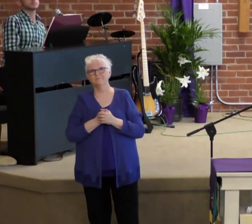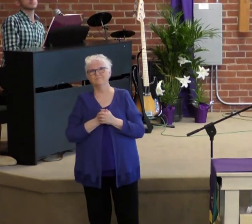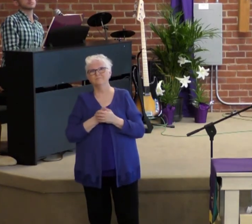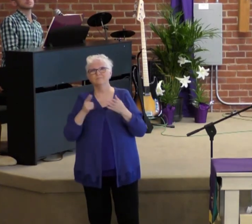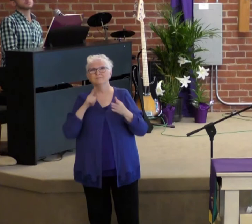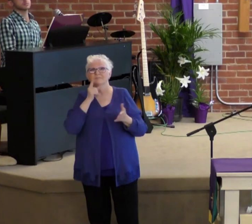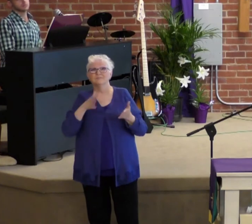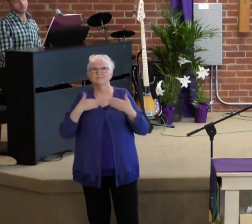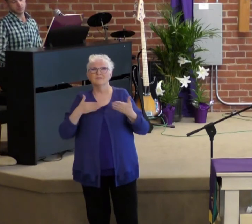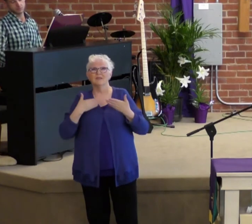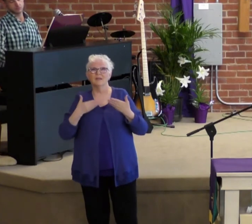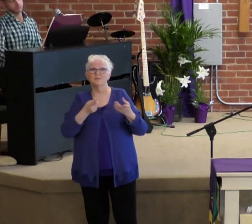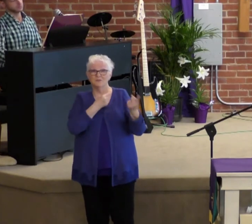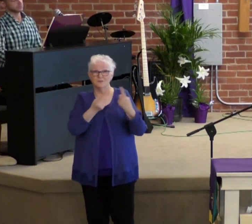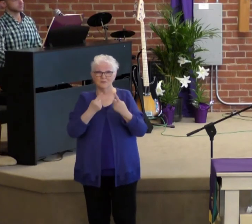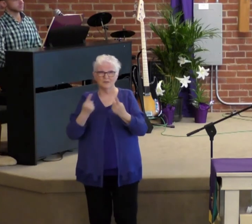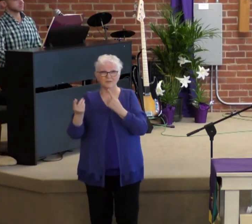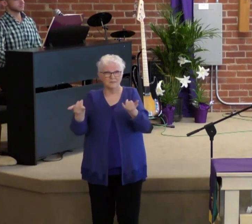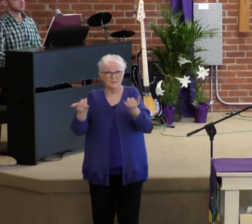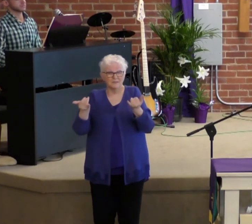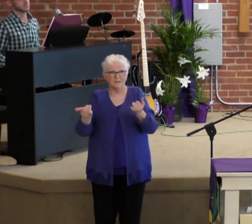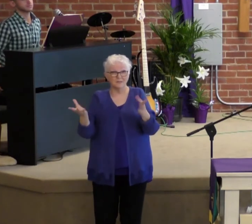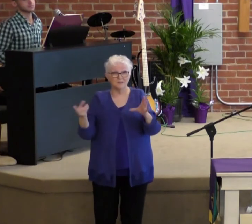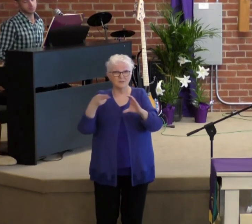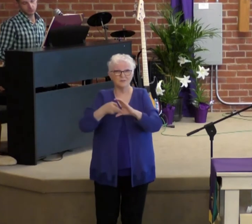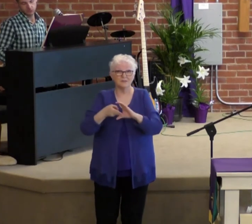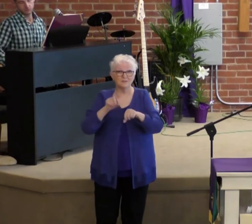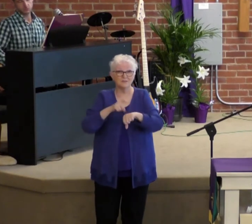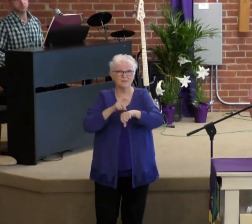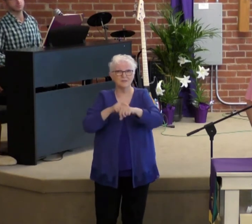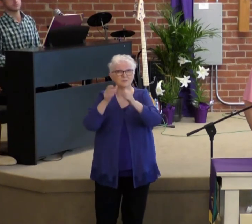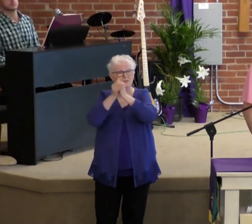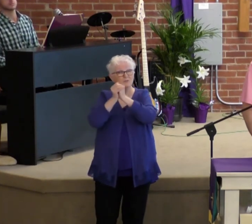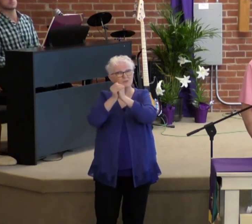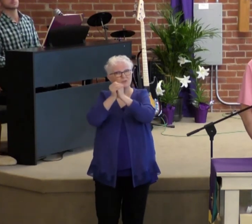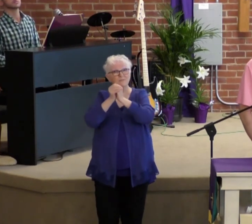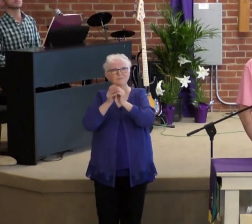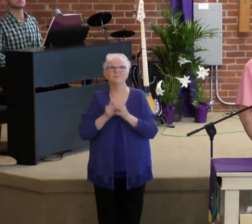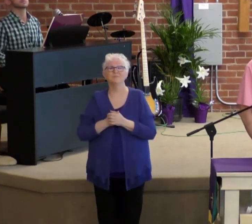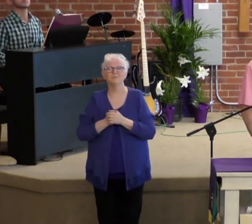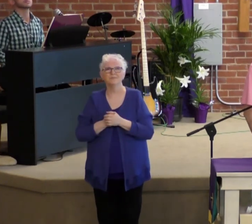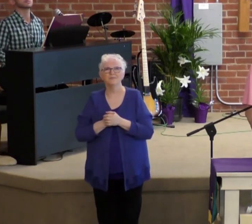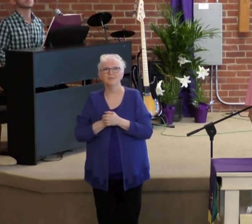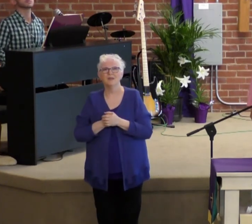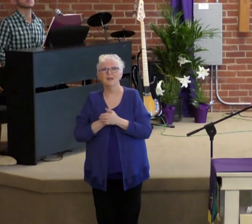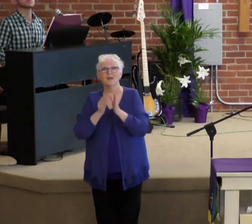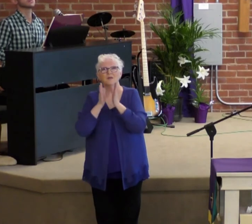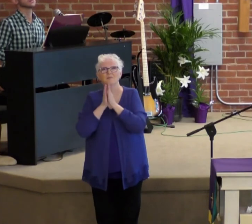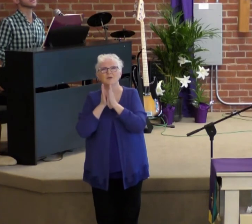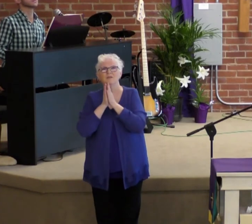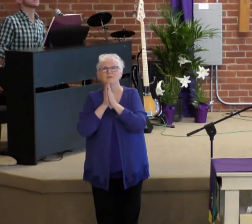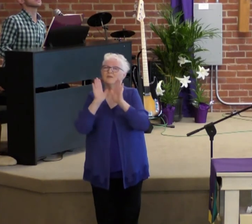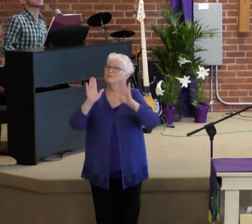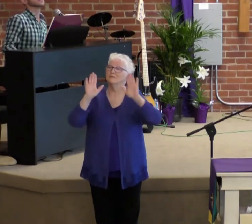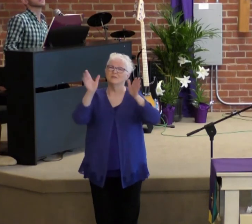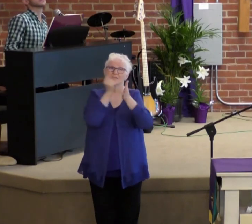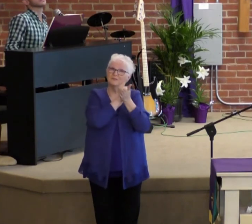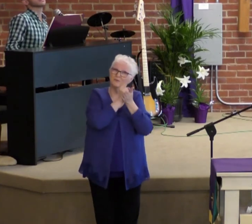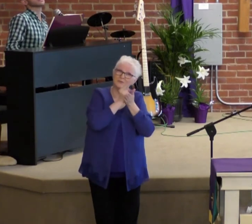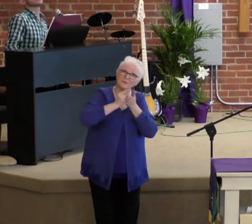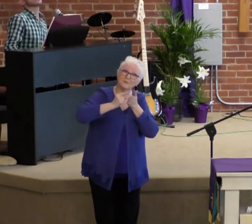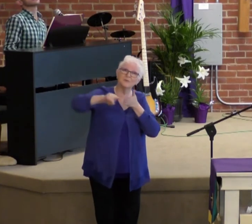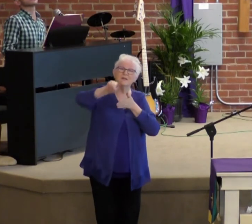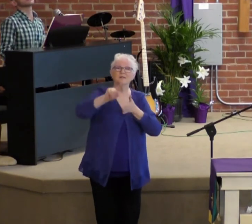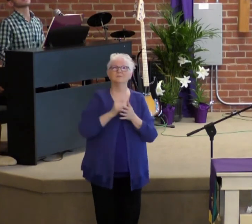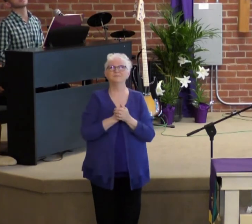that you all have come today to join us for this time of worship. And I pray that you have a wonderful week. I want to just give